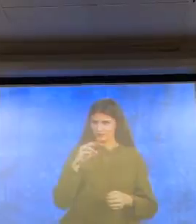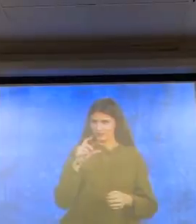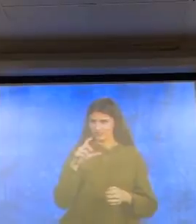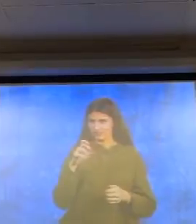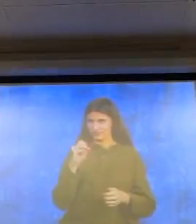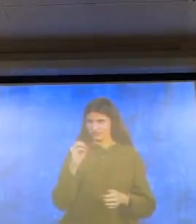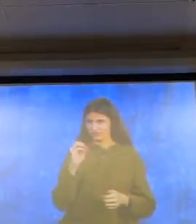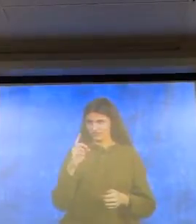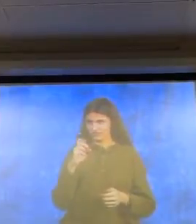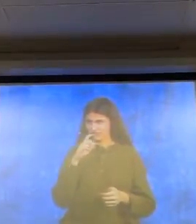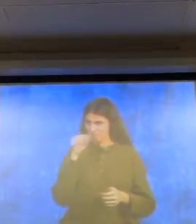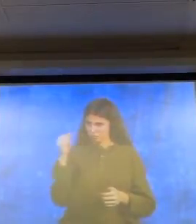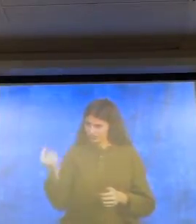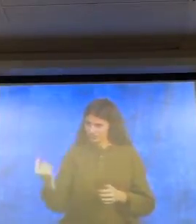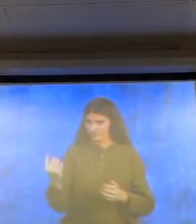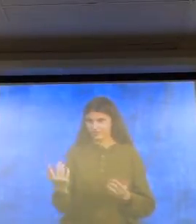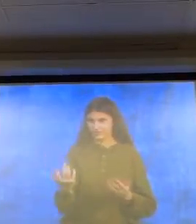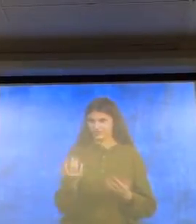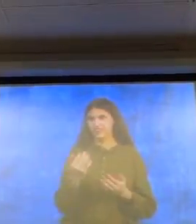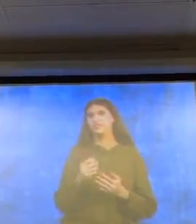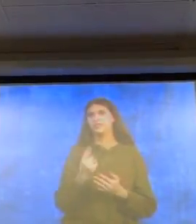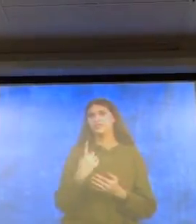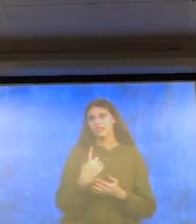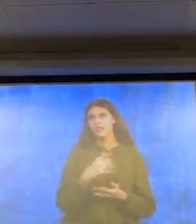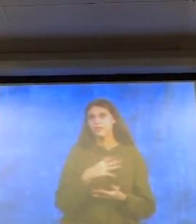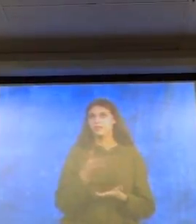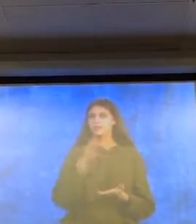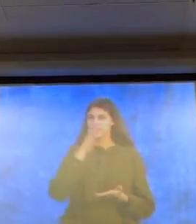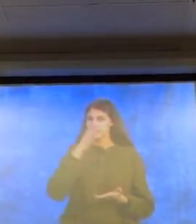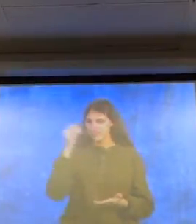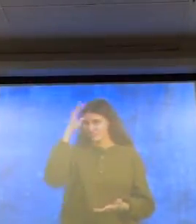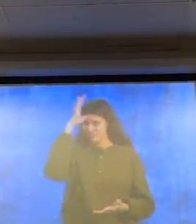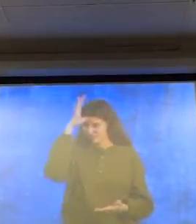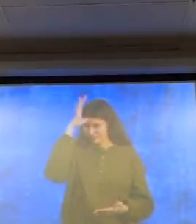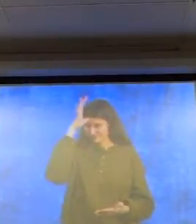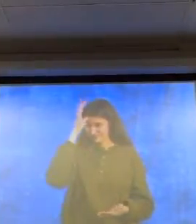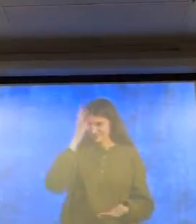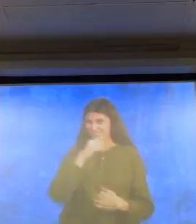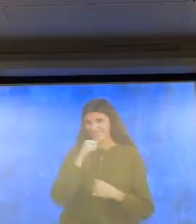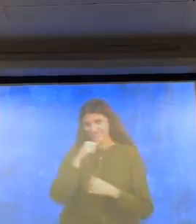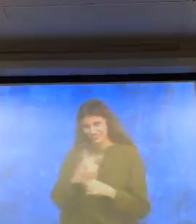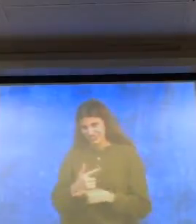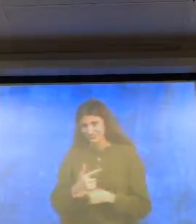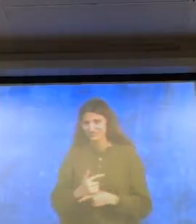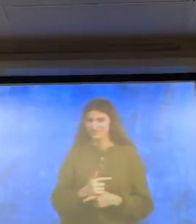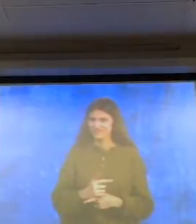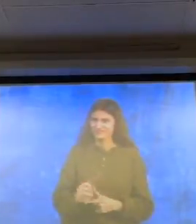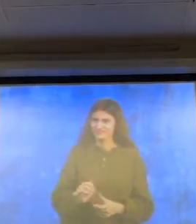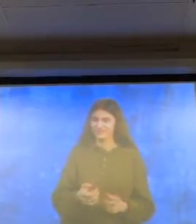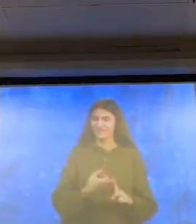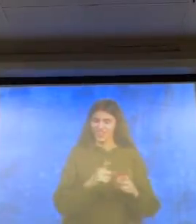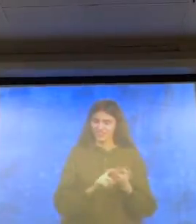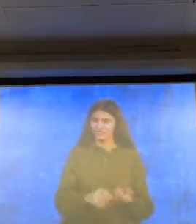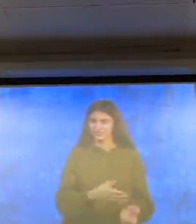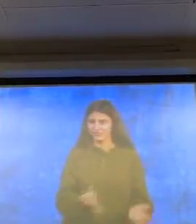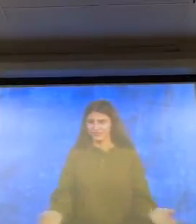but of course, I look at everyone as a role model, not just one person. I look at my